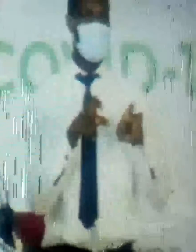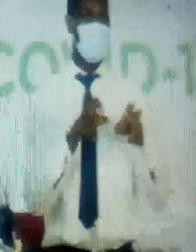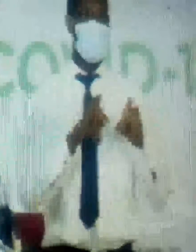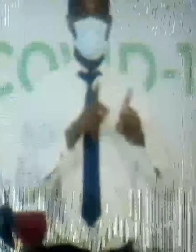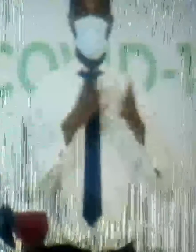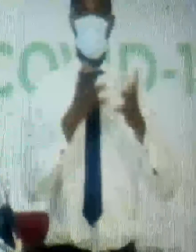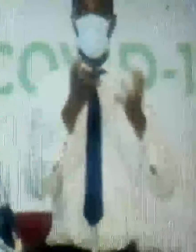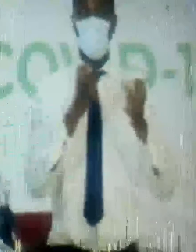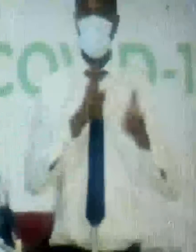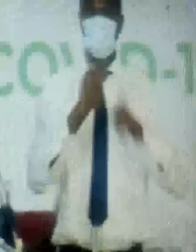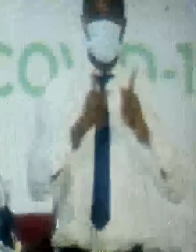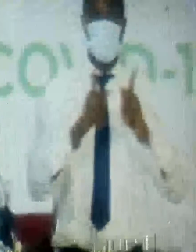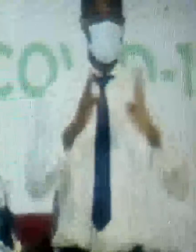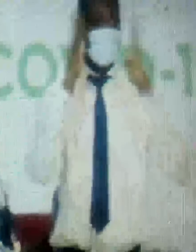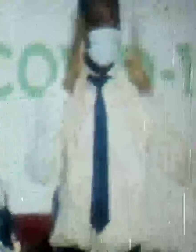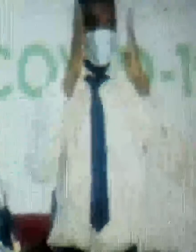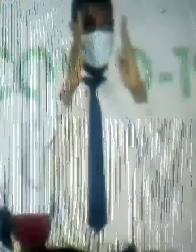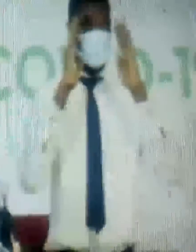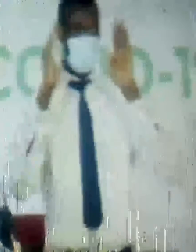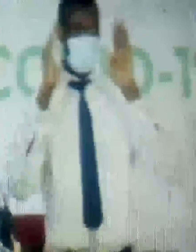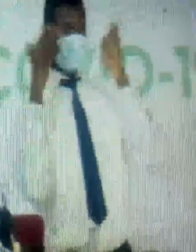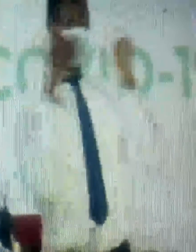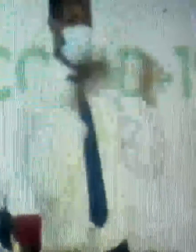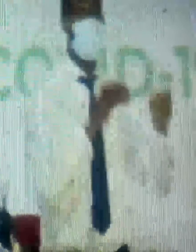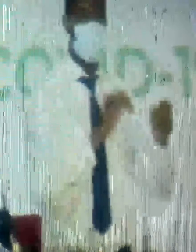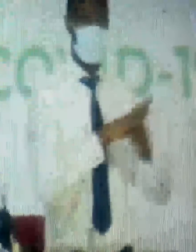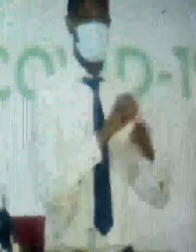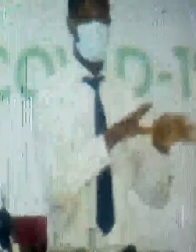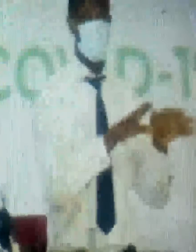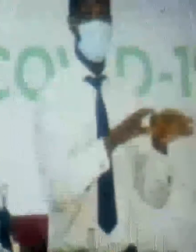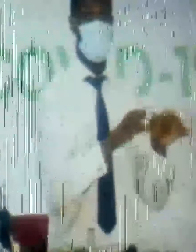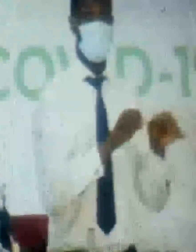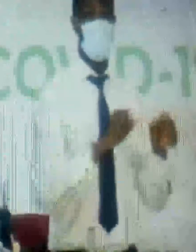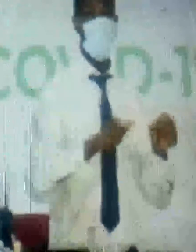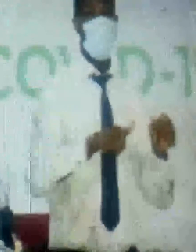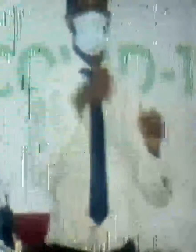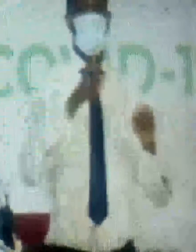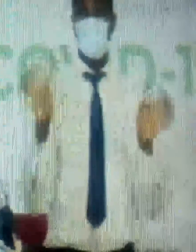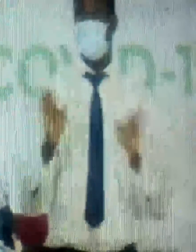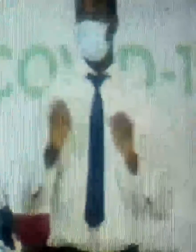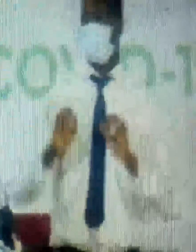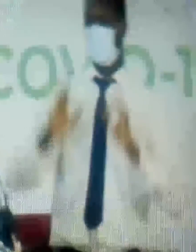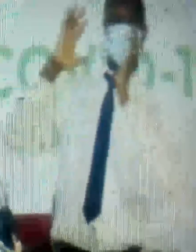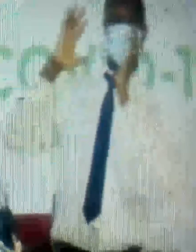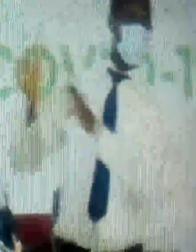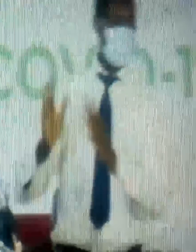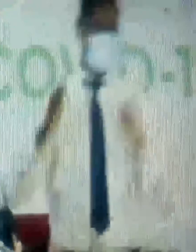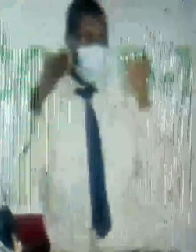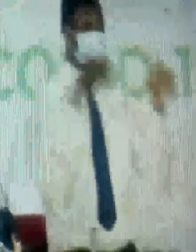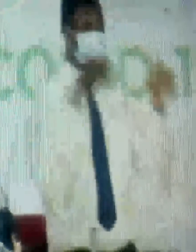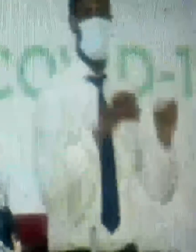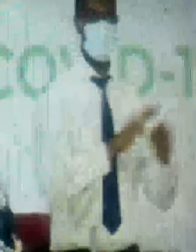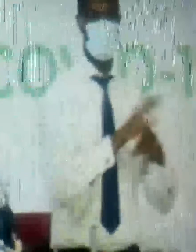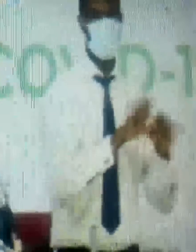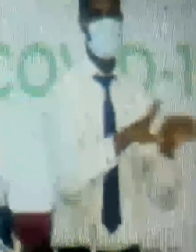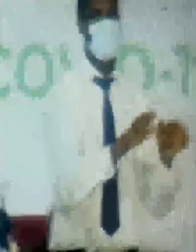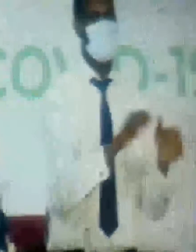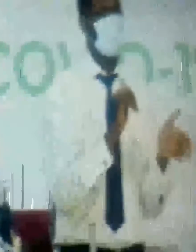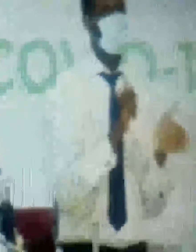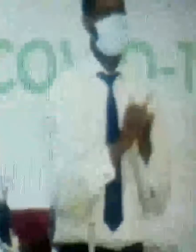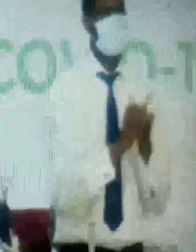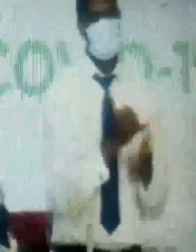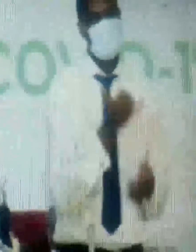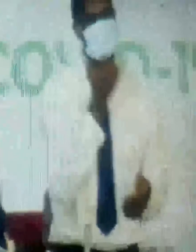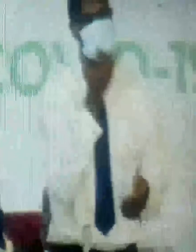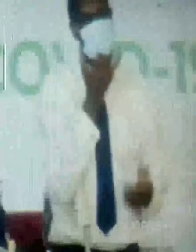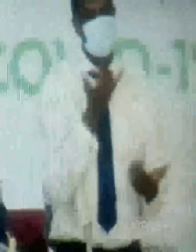thereby diverting attention to other things. the routine